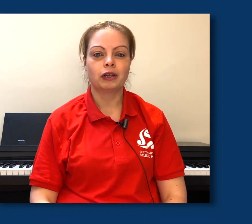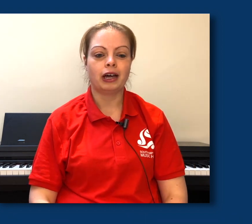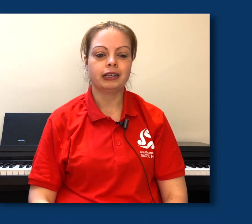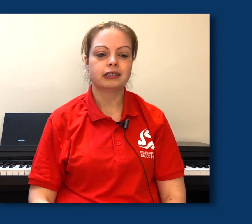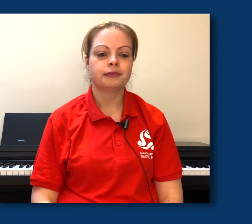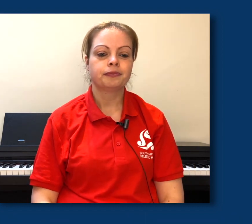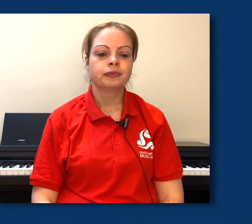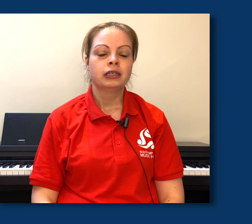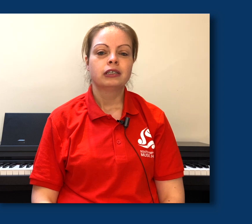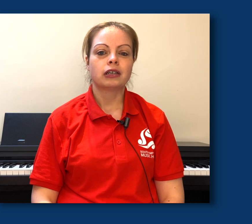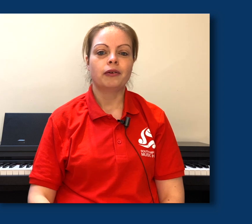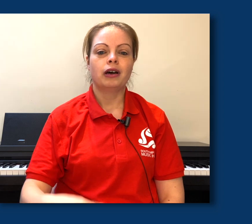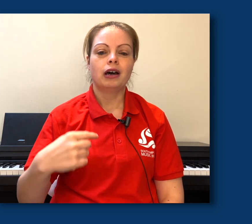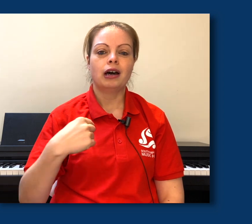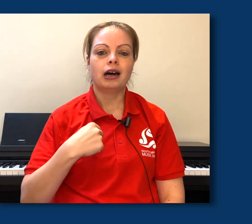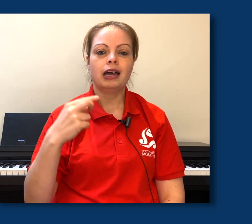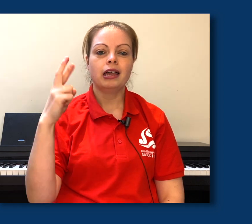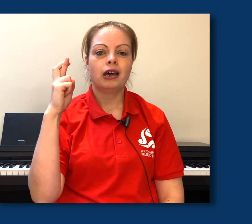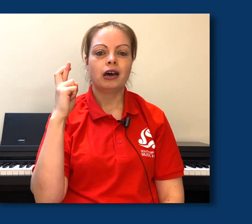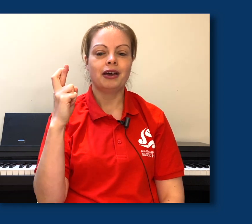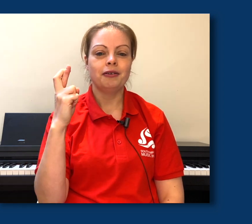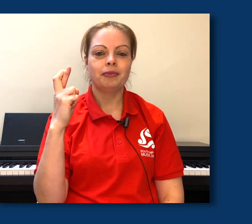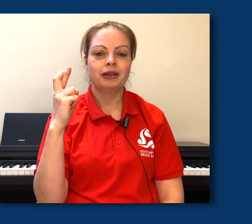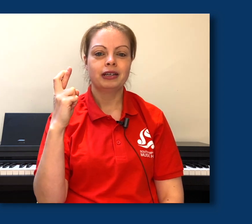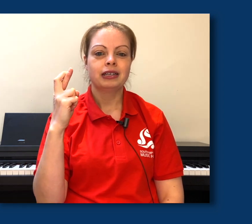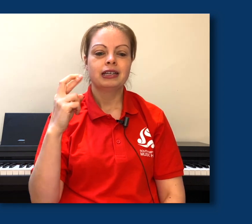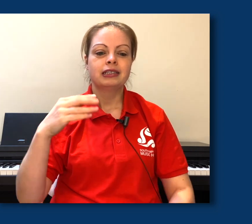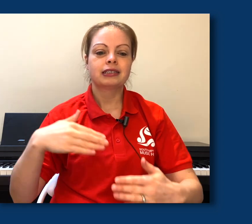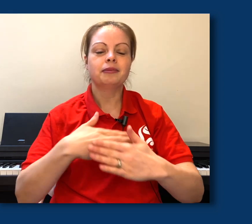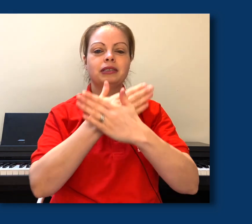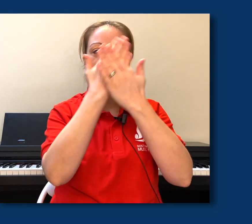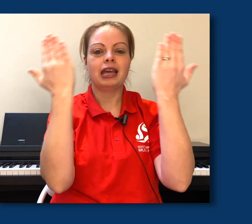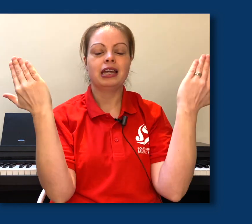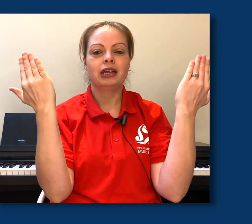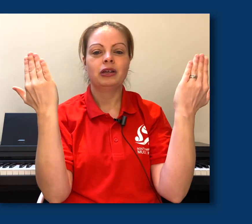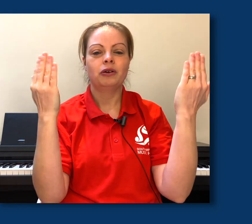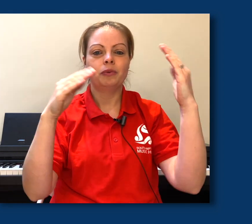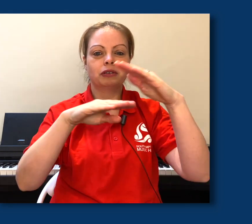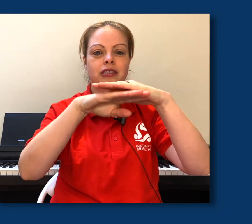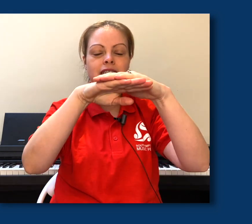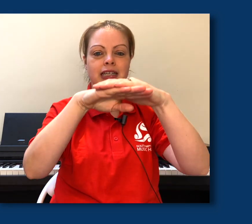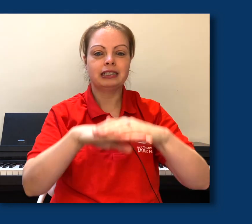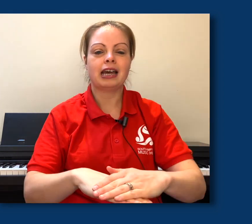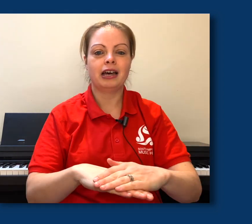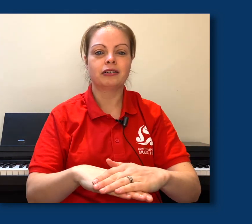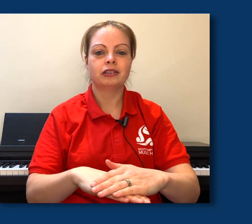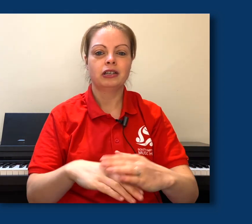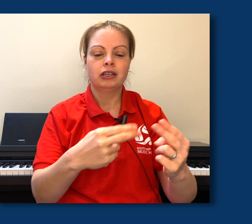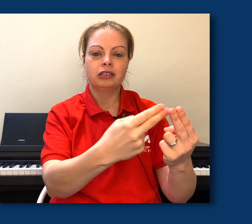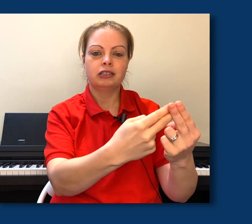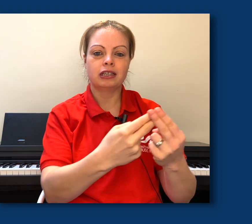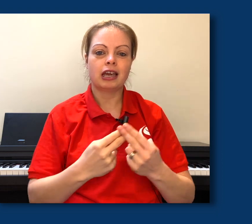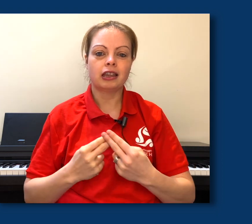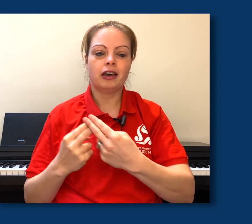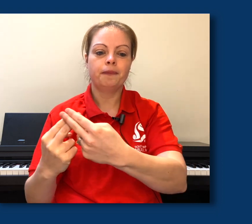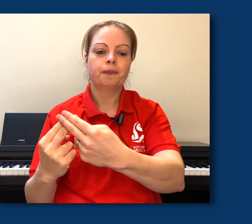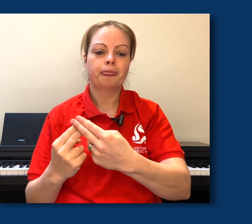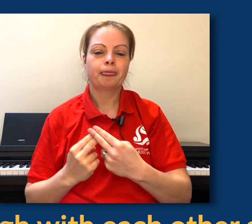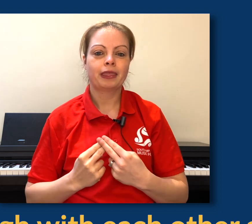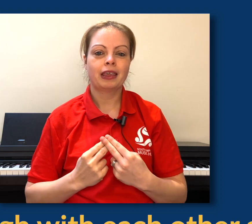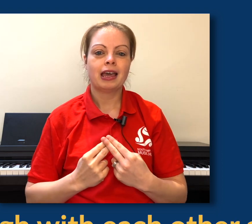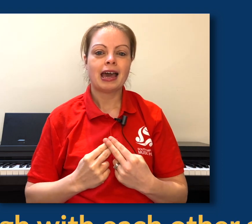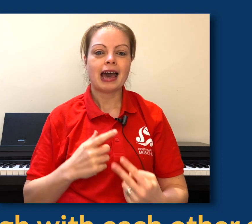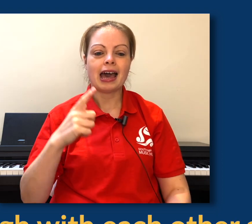do the 4 lines. So, I hope someday we'll sit down